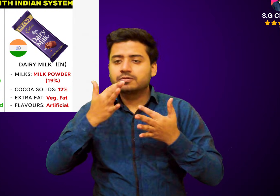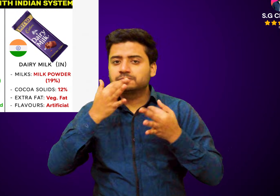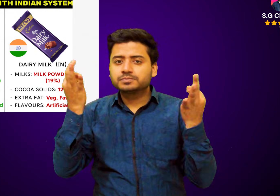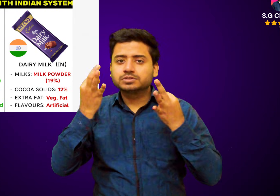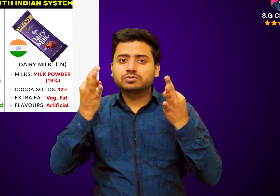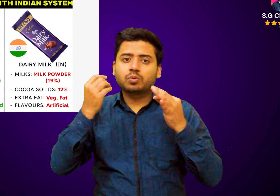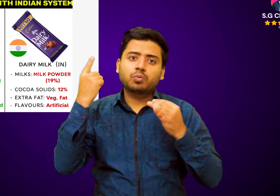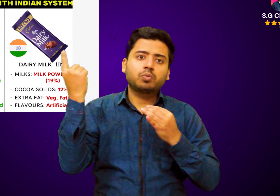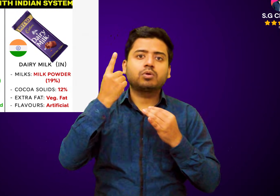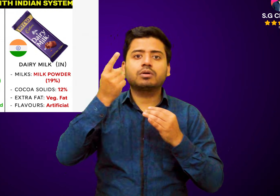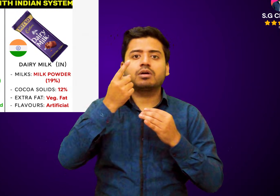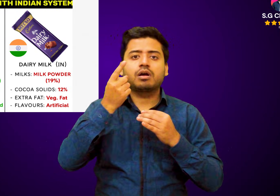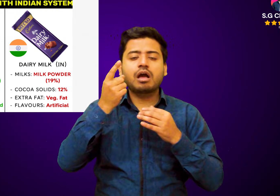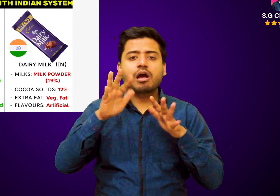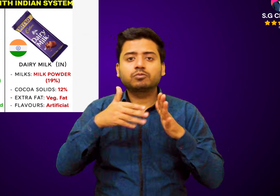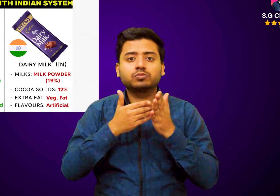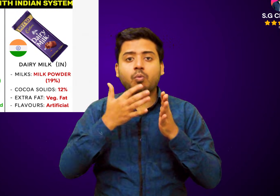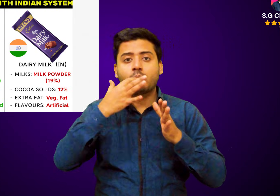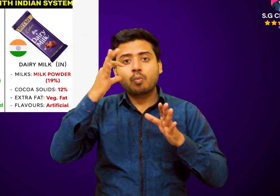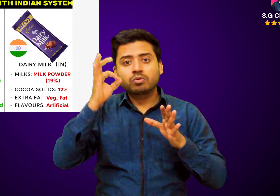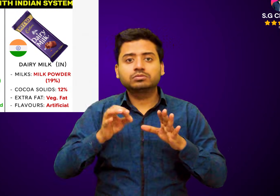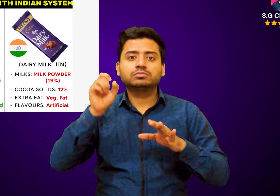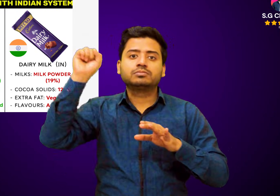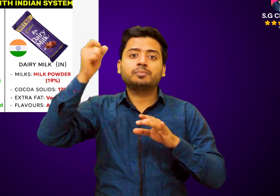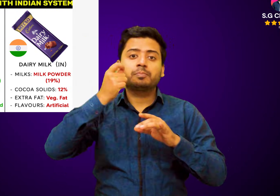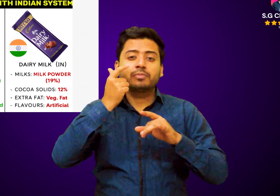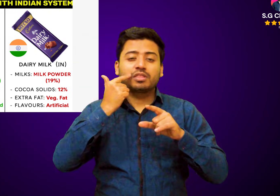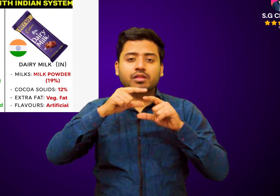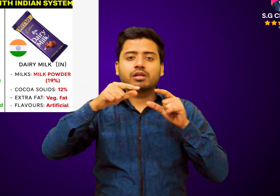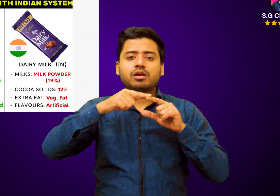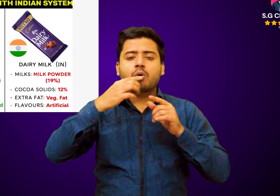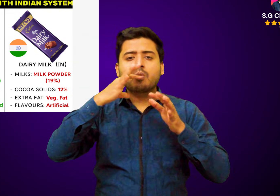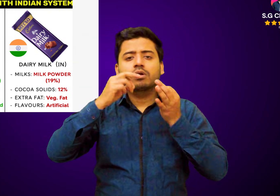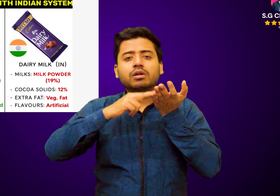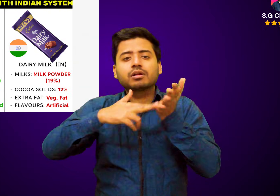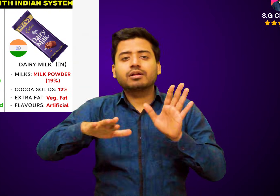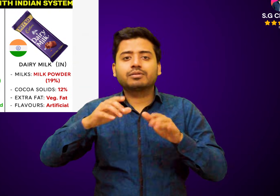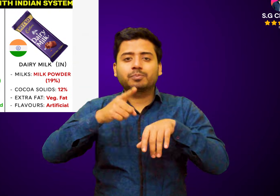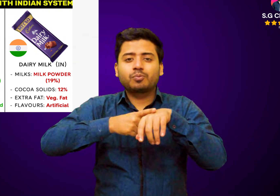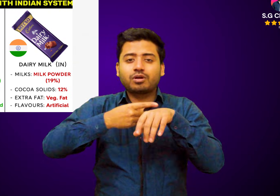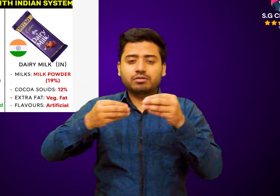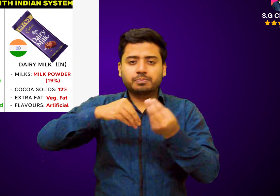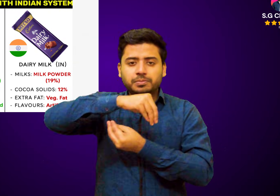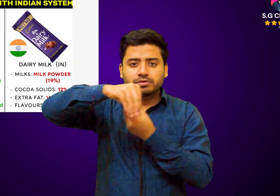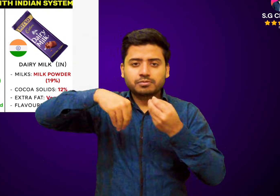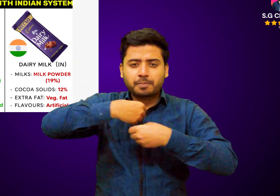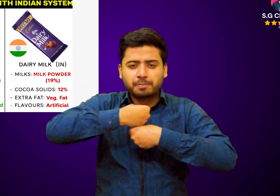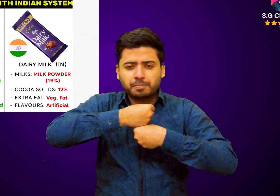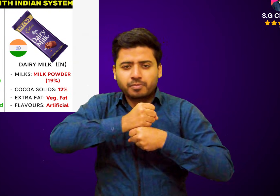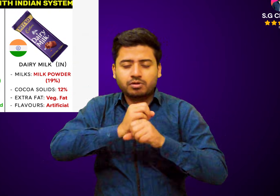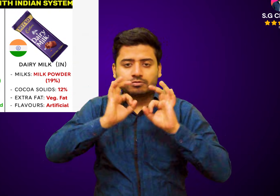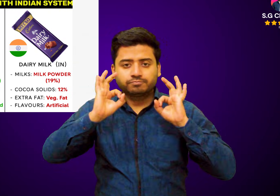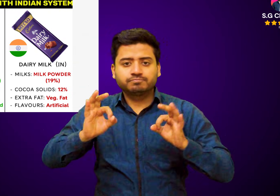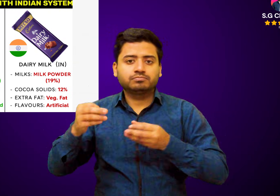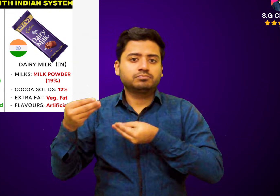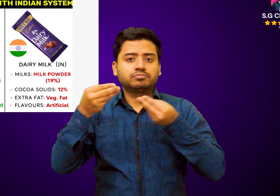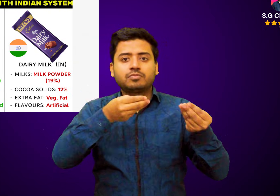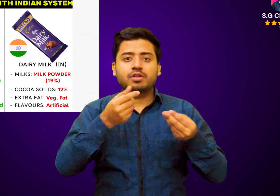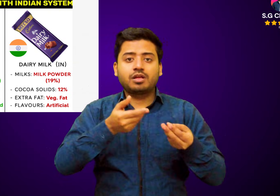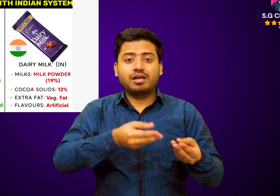sugar within the chocolate. There are two main types of bloom. Fat bloom. This occurs when the cocoa butter separates from the cocoa solids